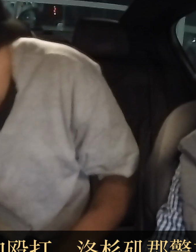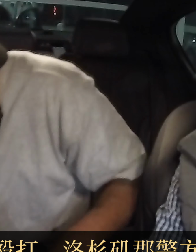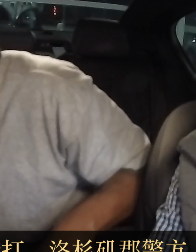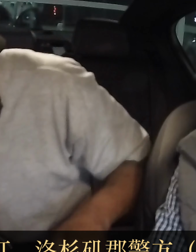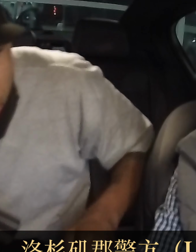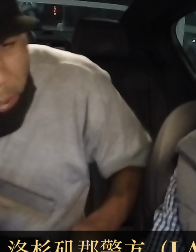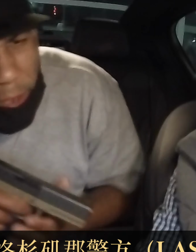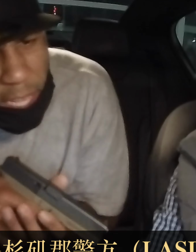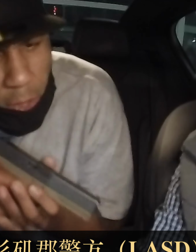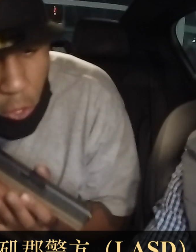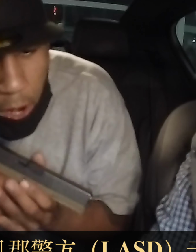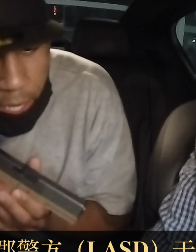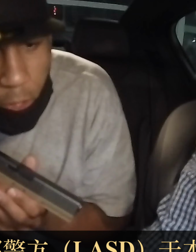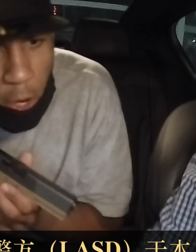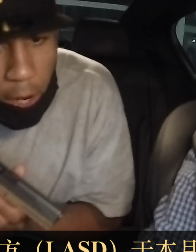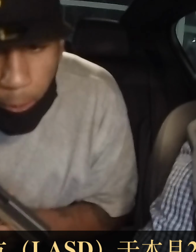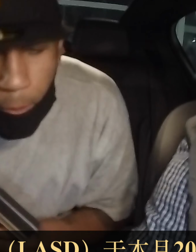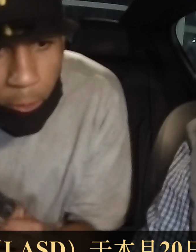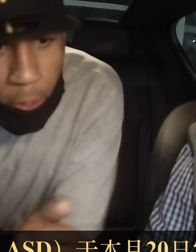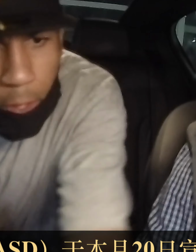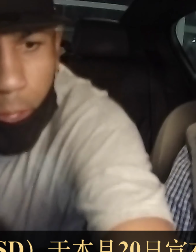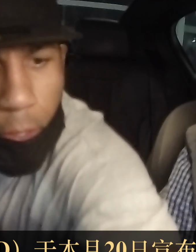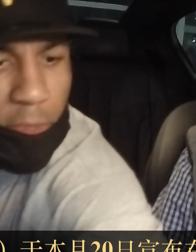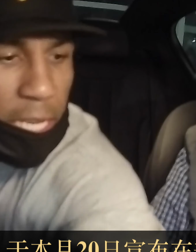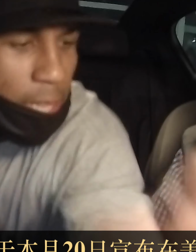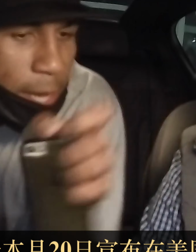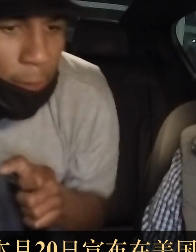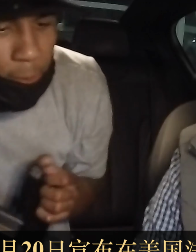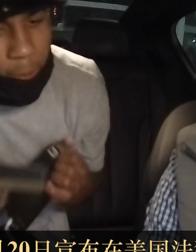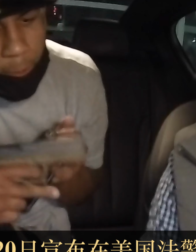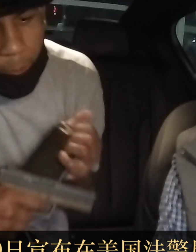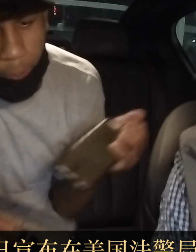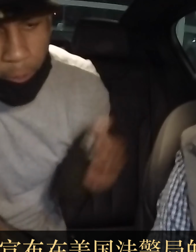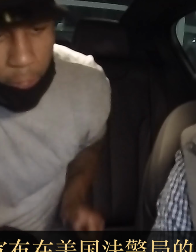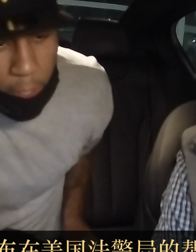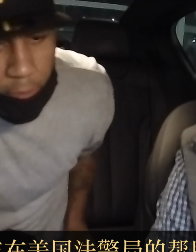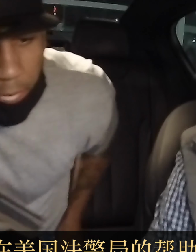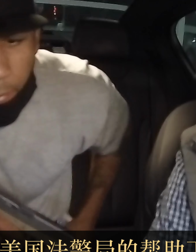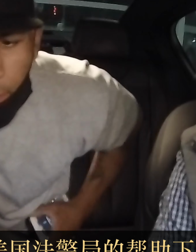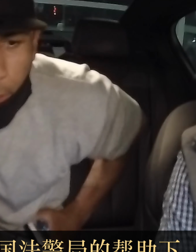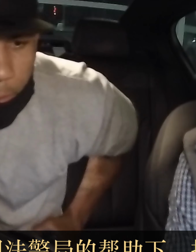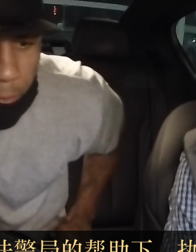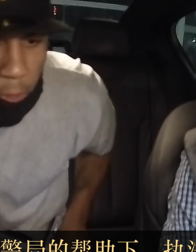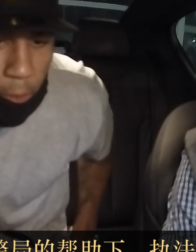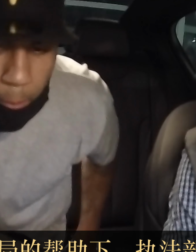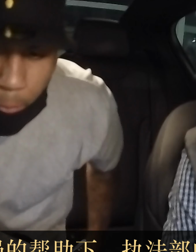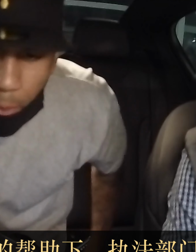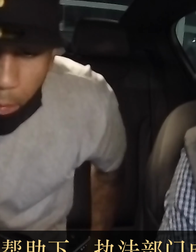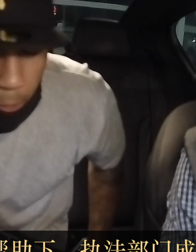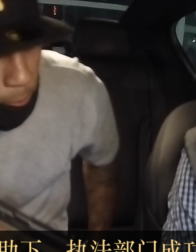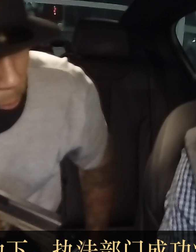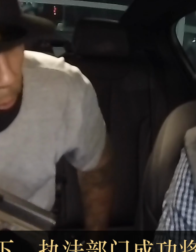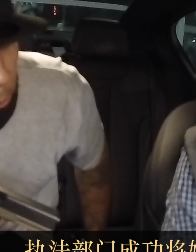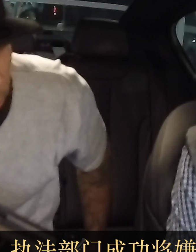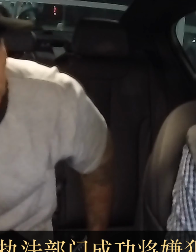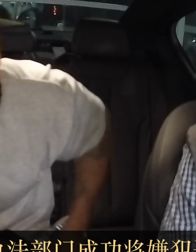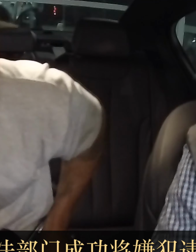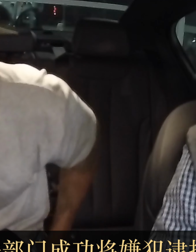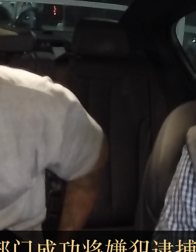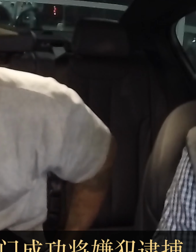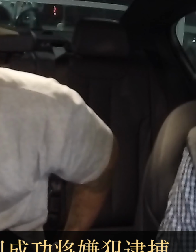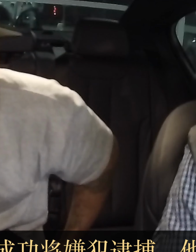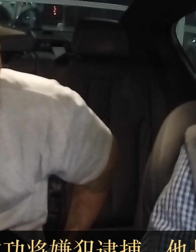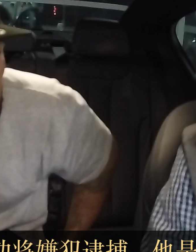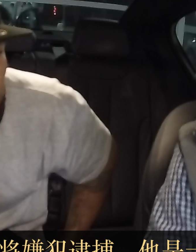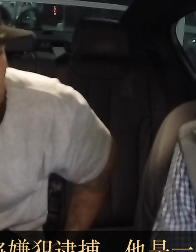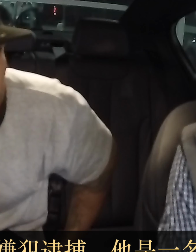intersection of Rosemead Boulevard and Rust Street in South El Monte. The elderly driver suffered severe facial trauma and received medical